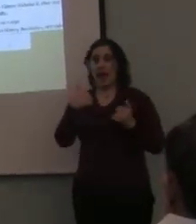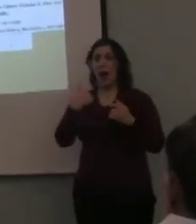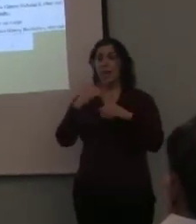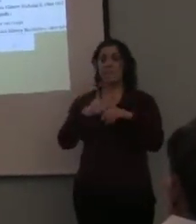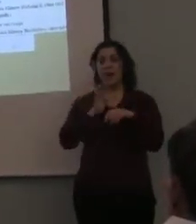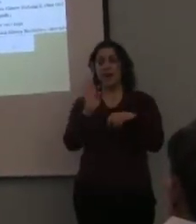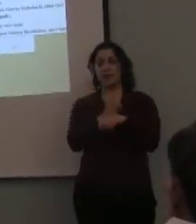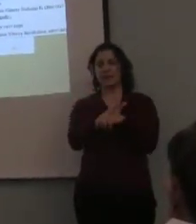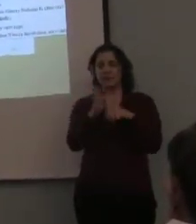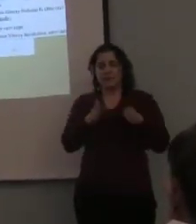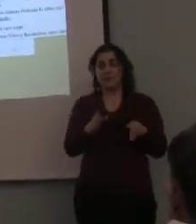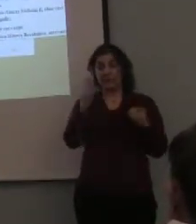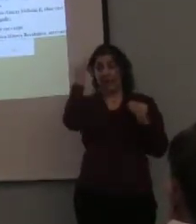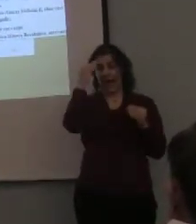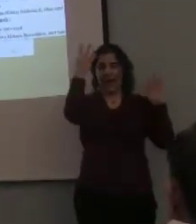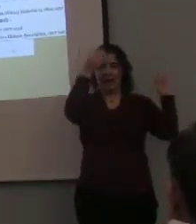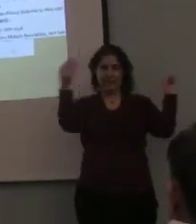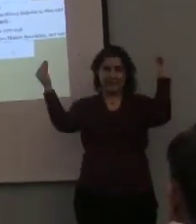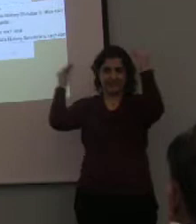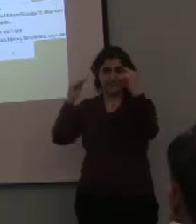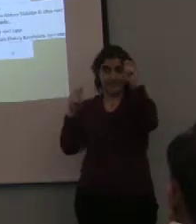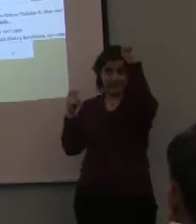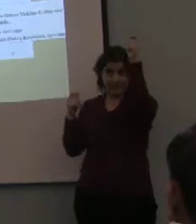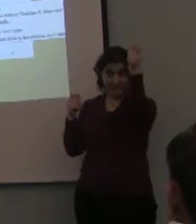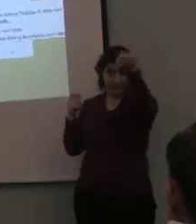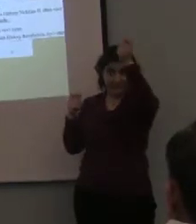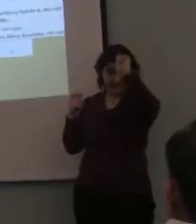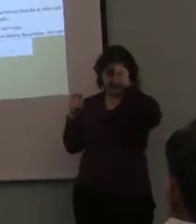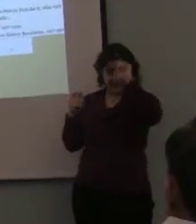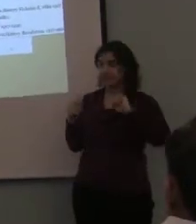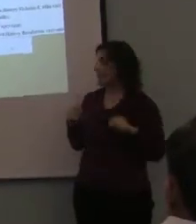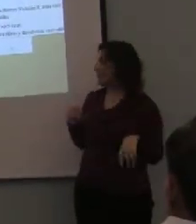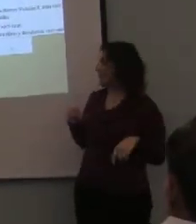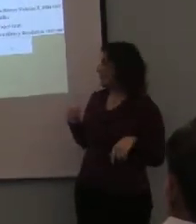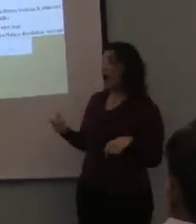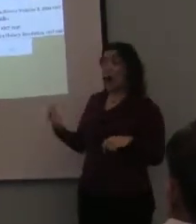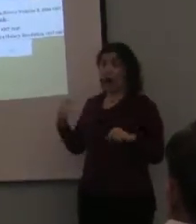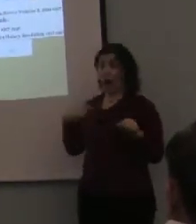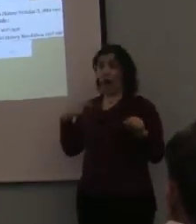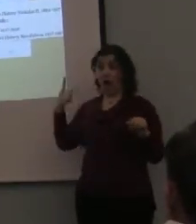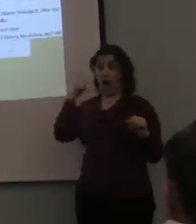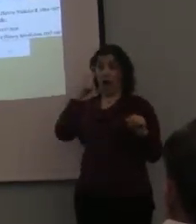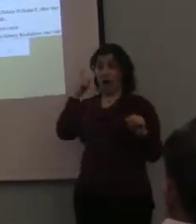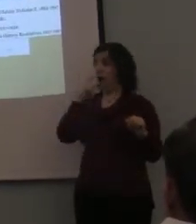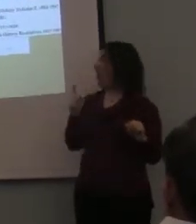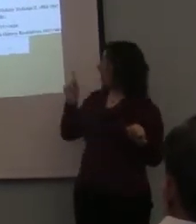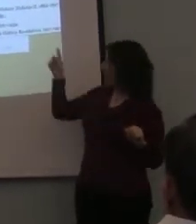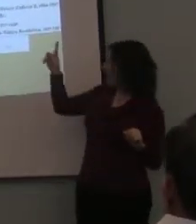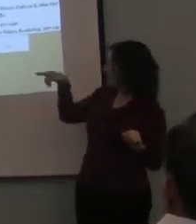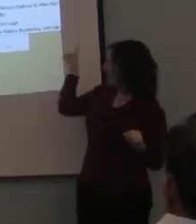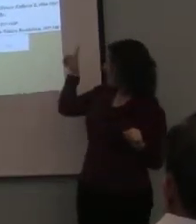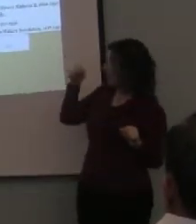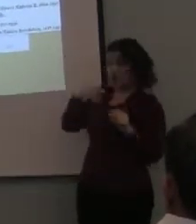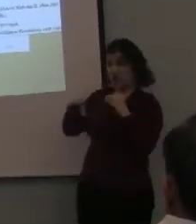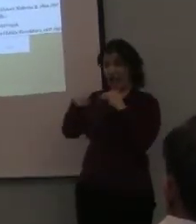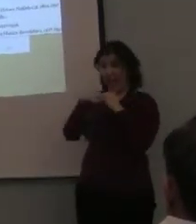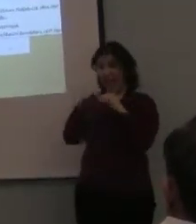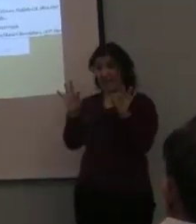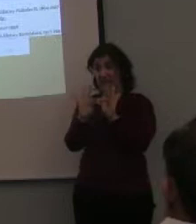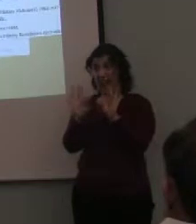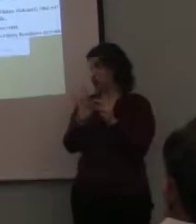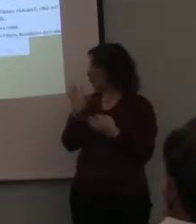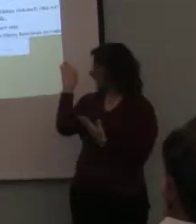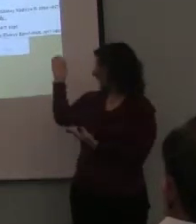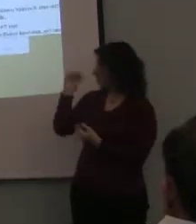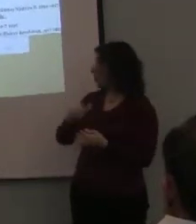entrepreneur's hat, and I'm going to tell you something. I think that we can actually add value here. I